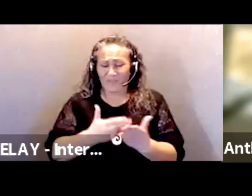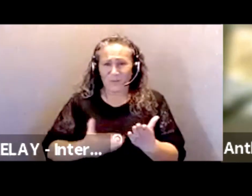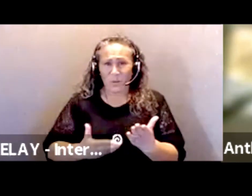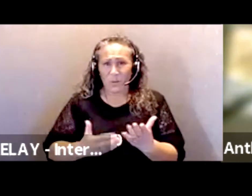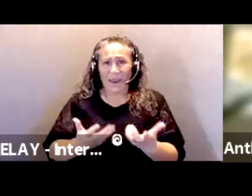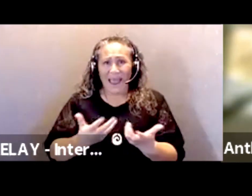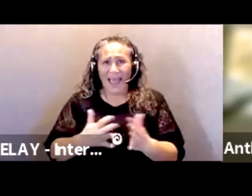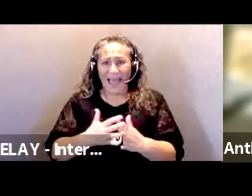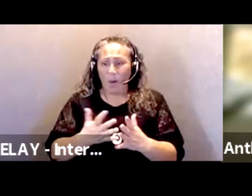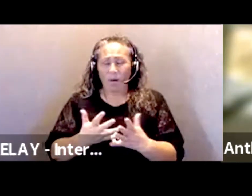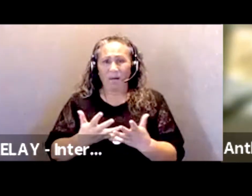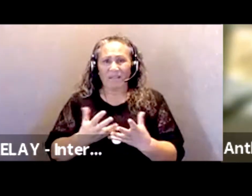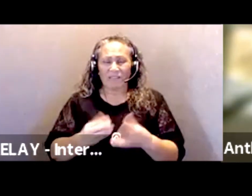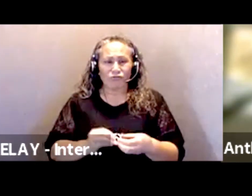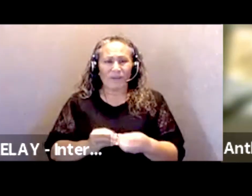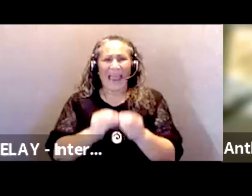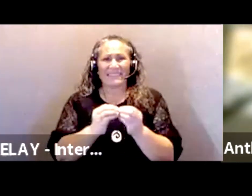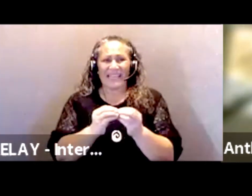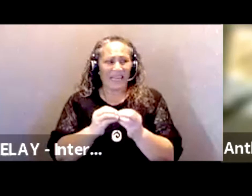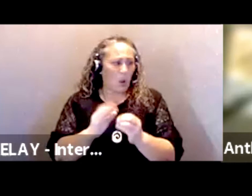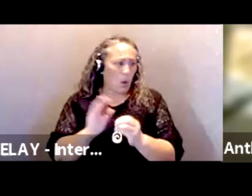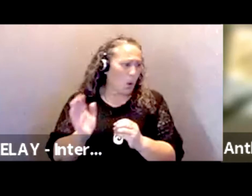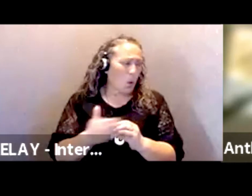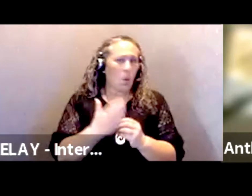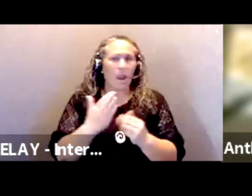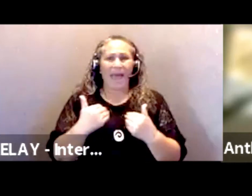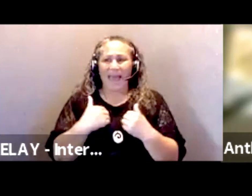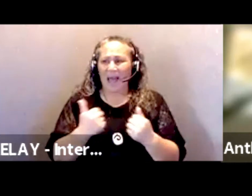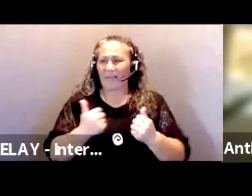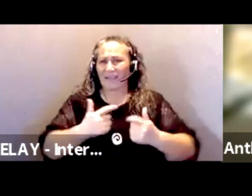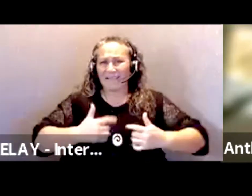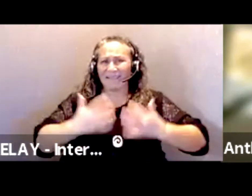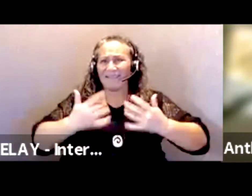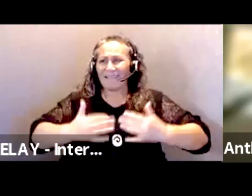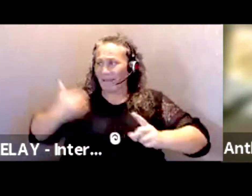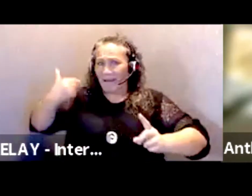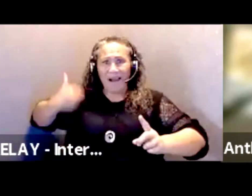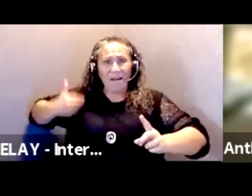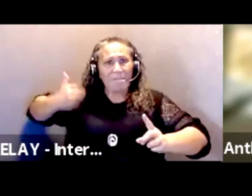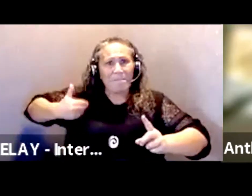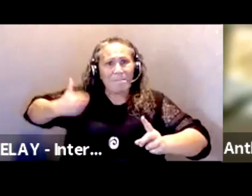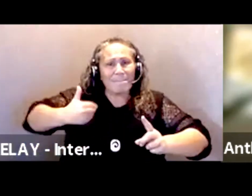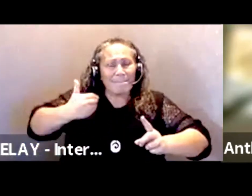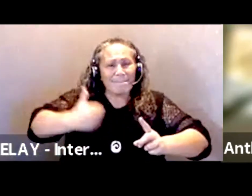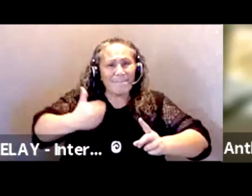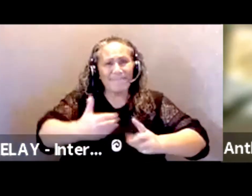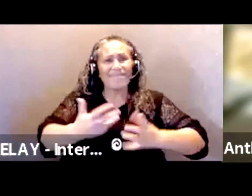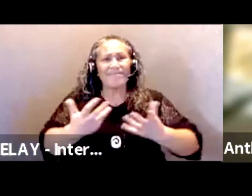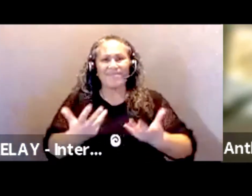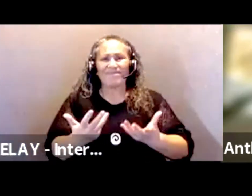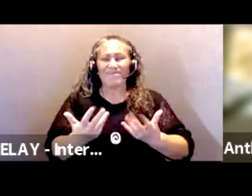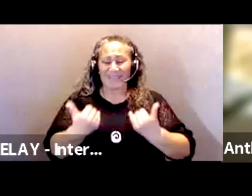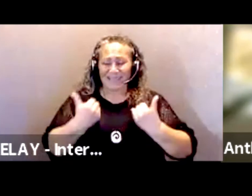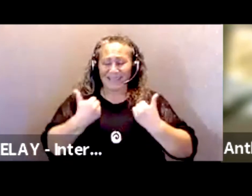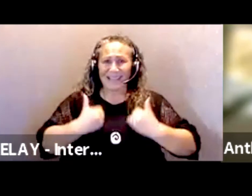out in every health statistic pandemic that's gone before is illnesses